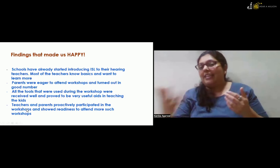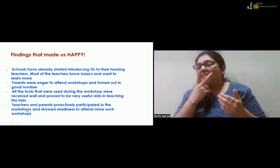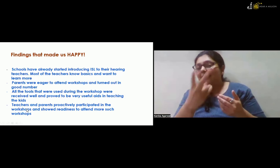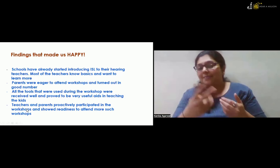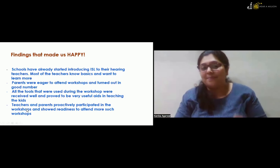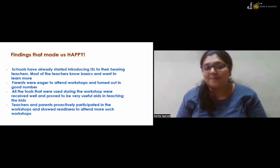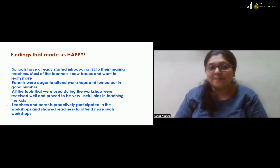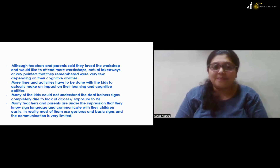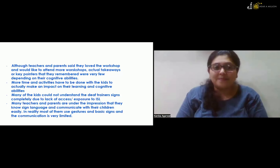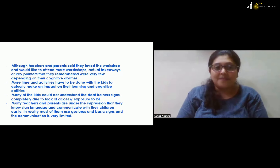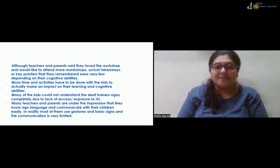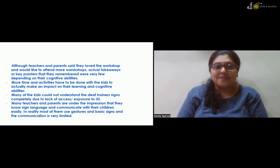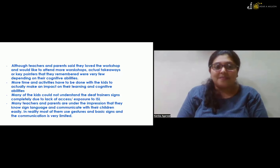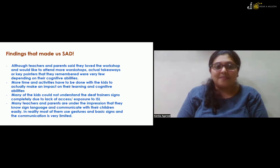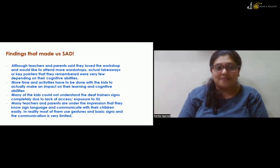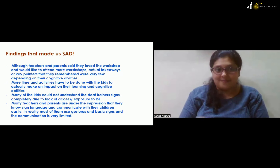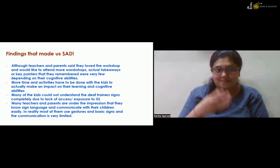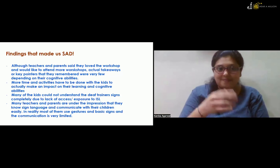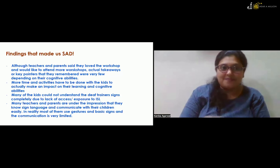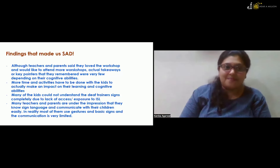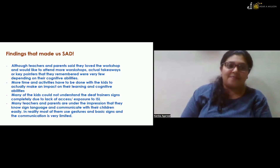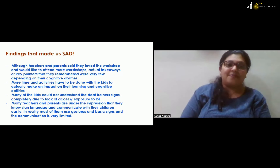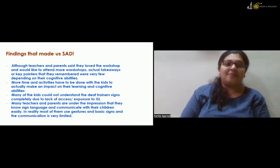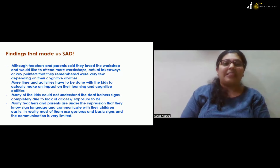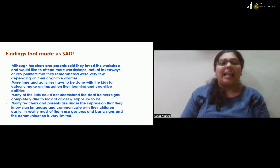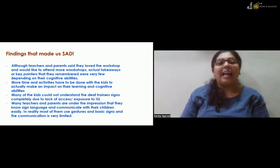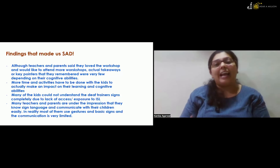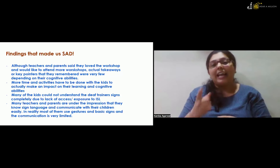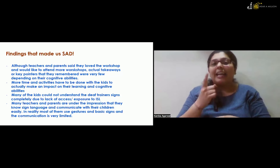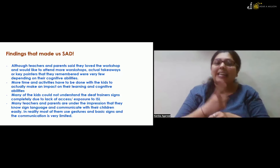of course, there are things which we need to improve.